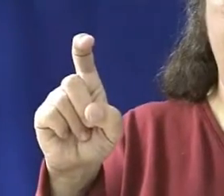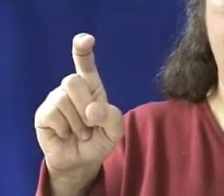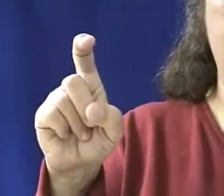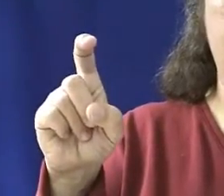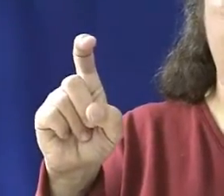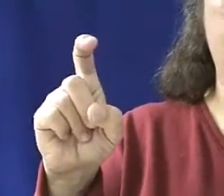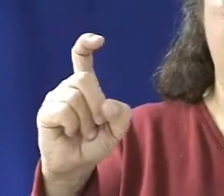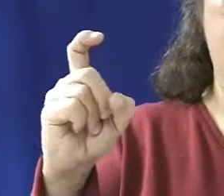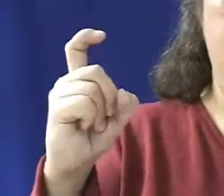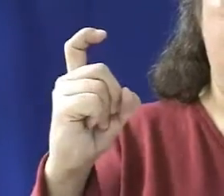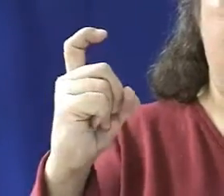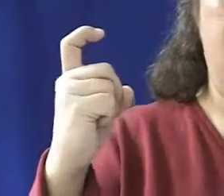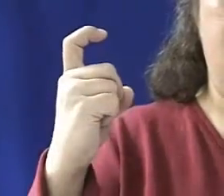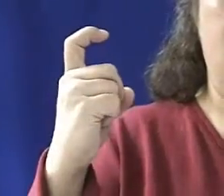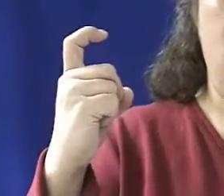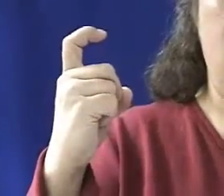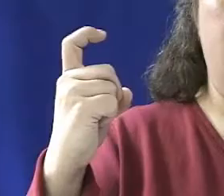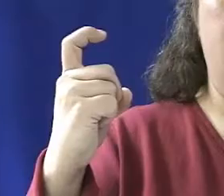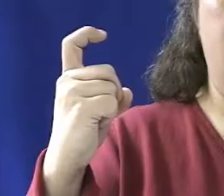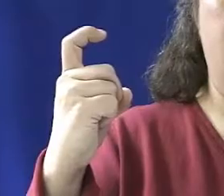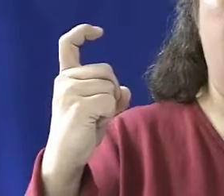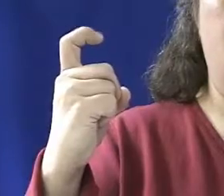X, index finger crooked to the